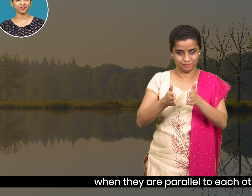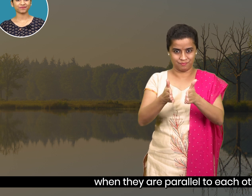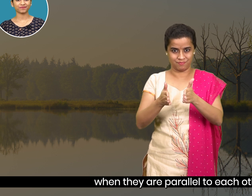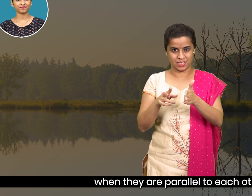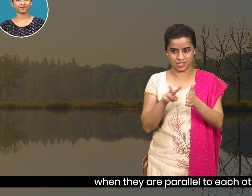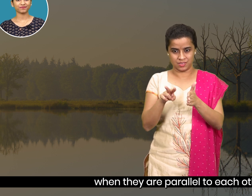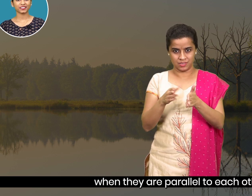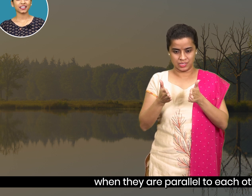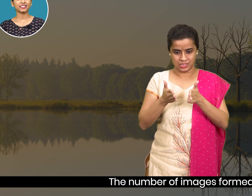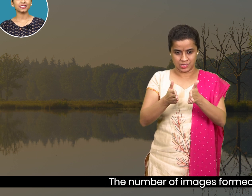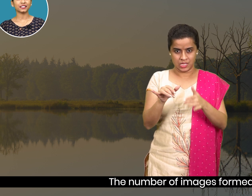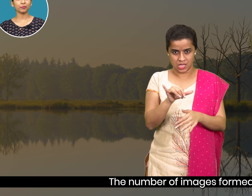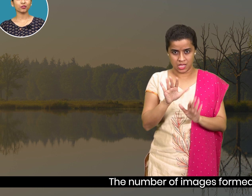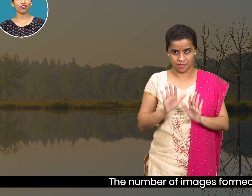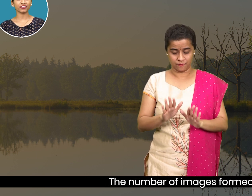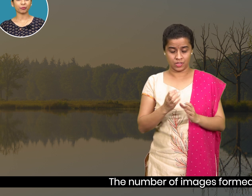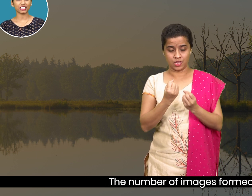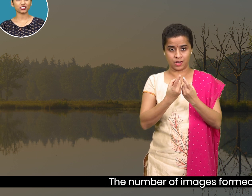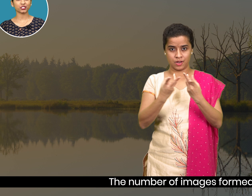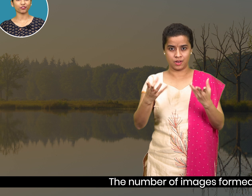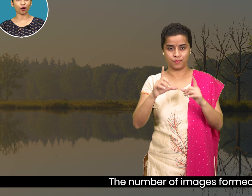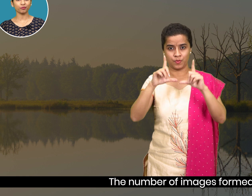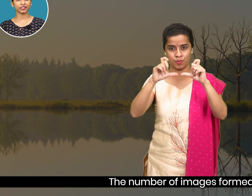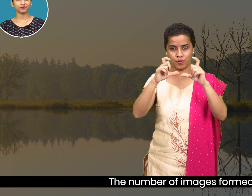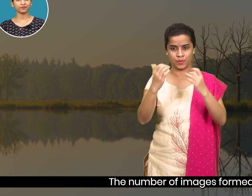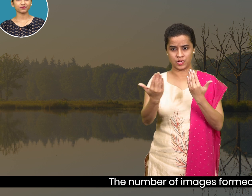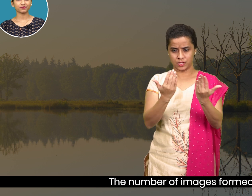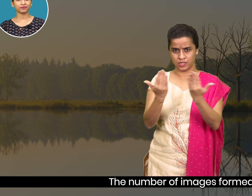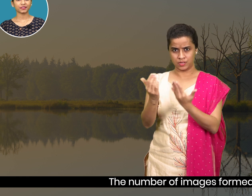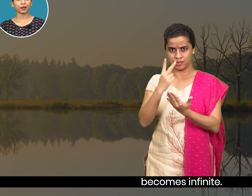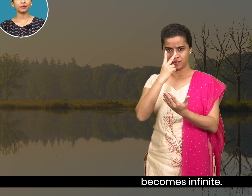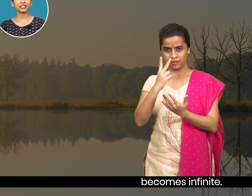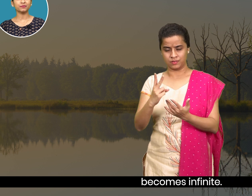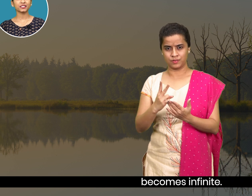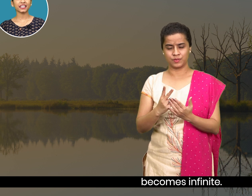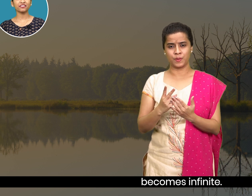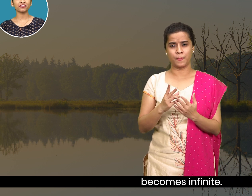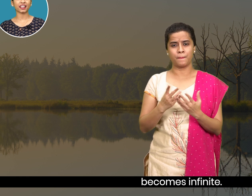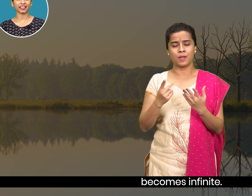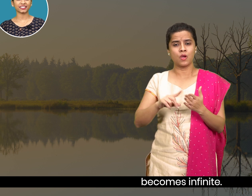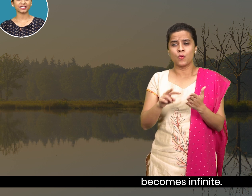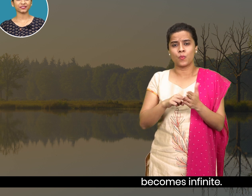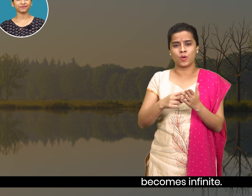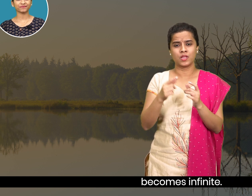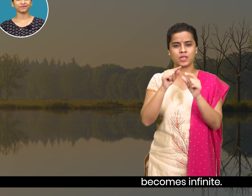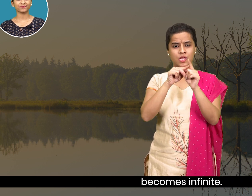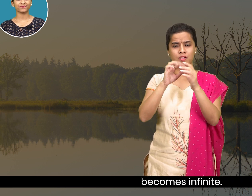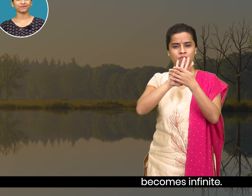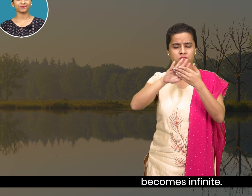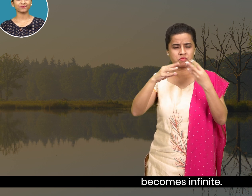other, the number of images formed becomes infinite.